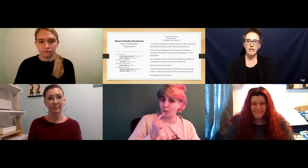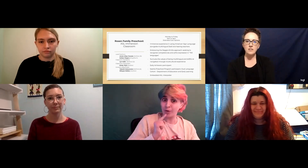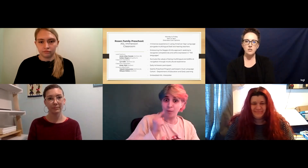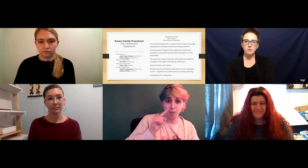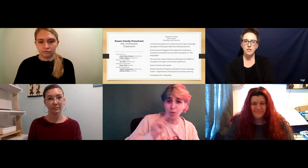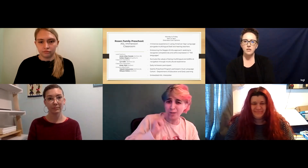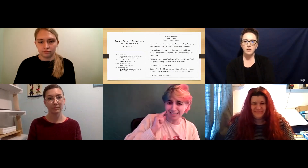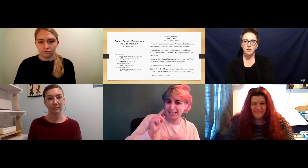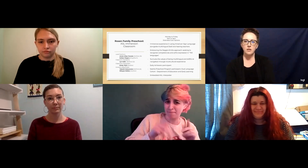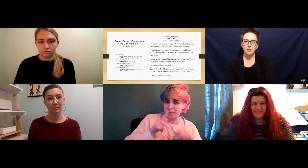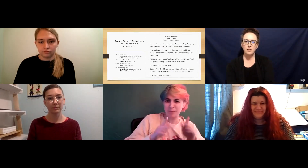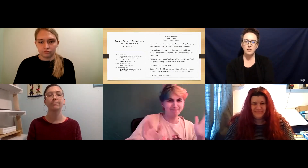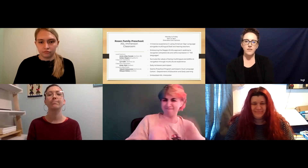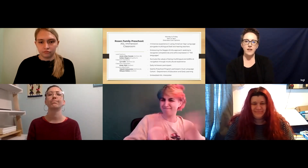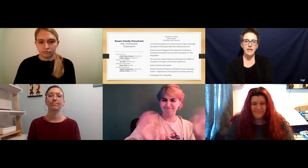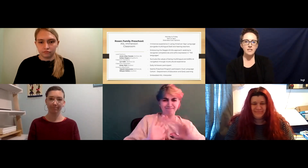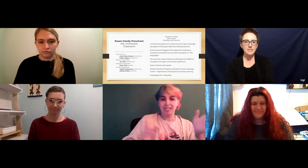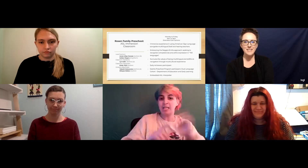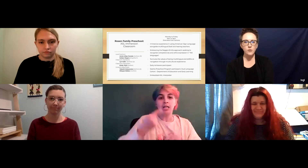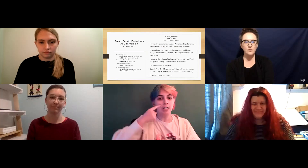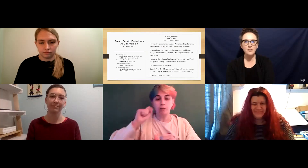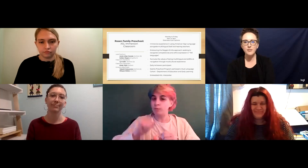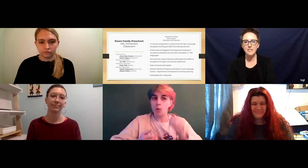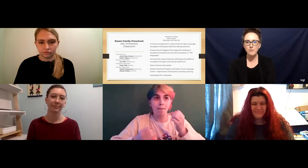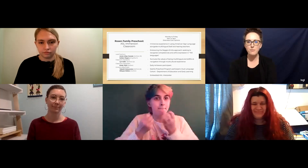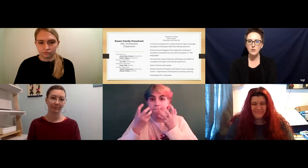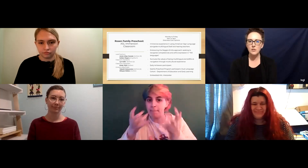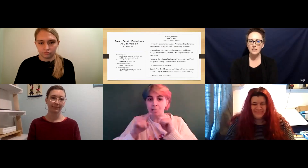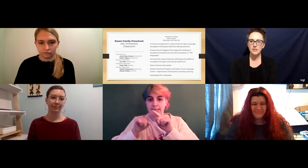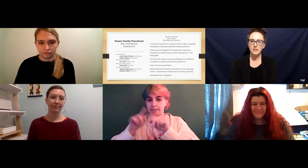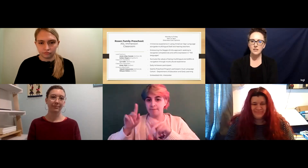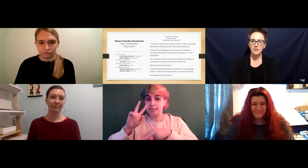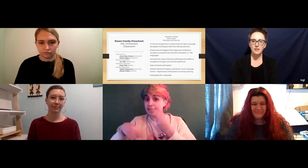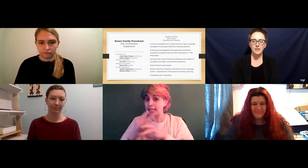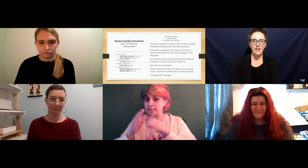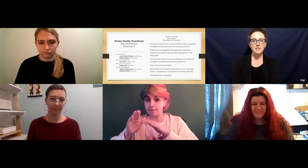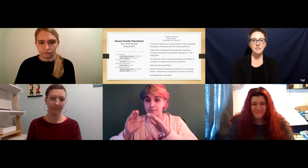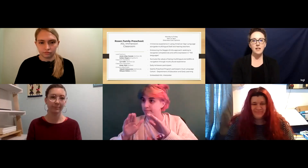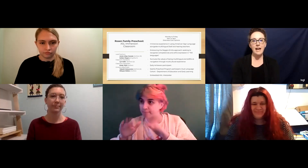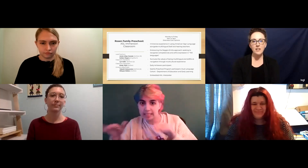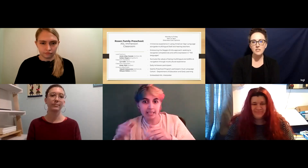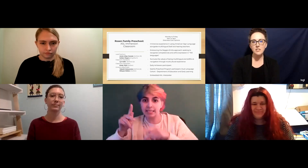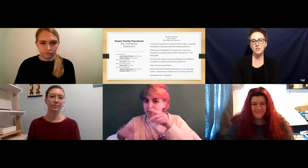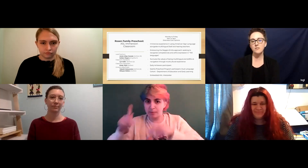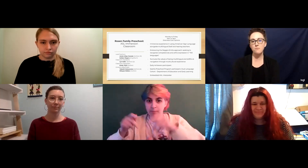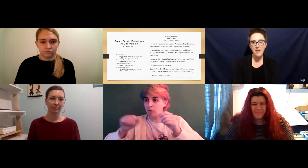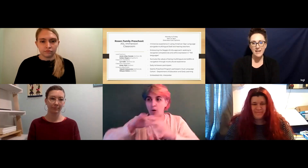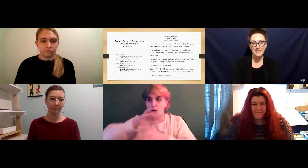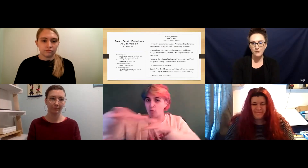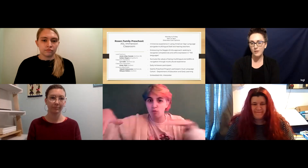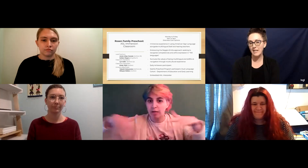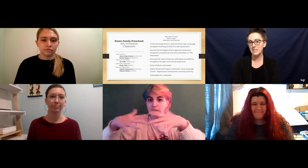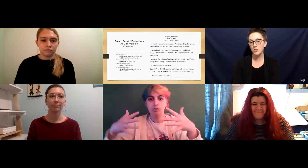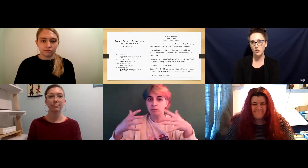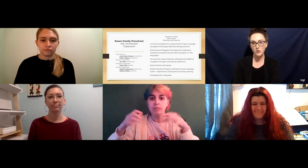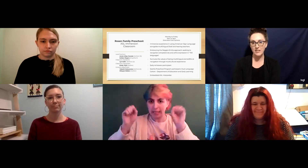in our classroom that ASL is not only for deaf people. ASL actually serves many